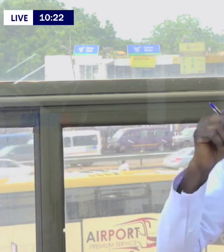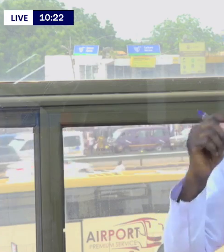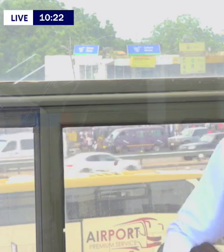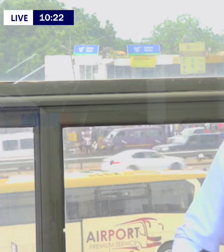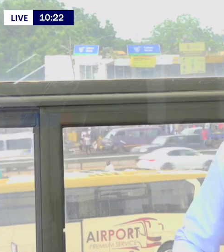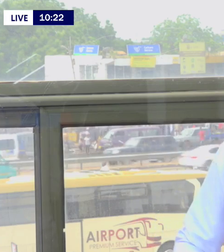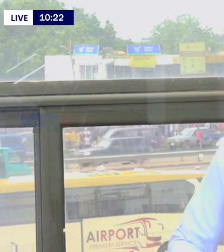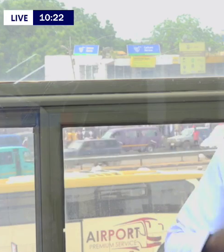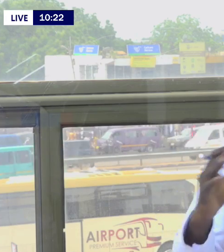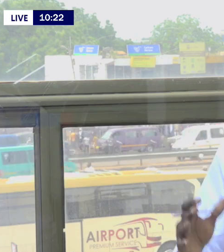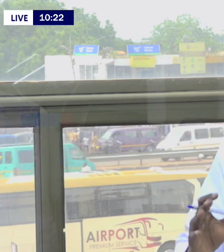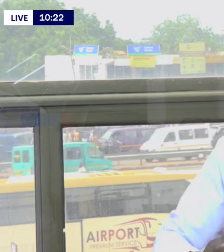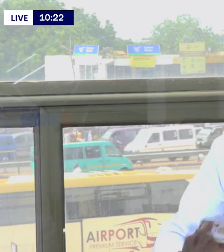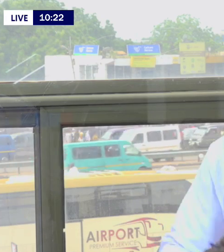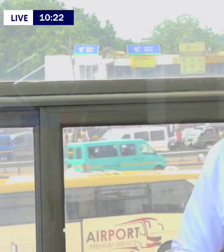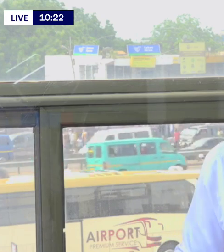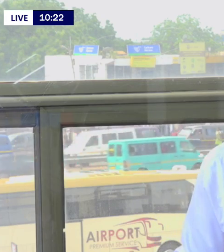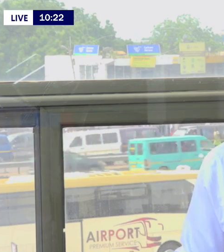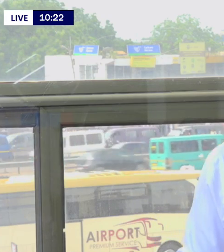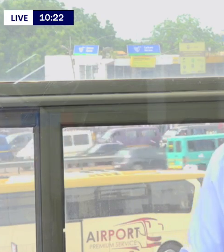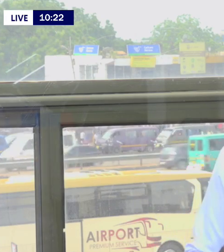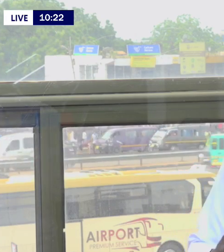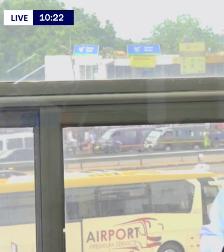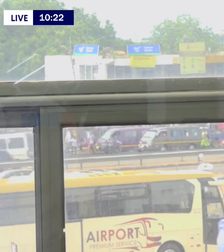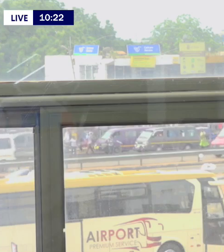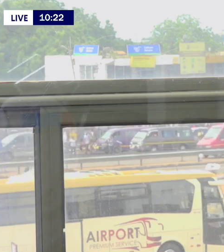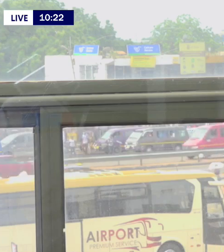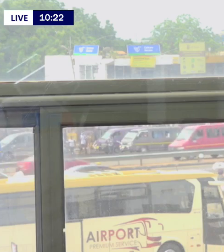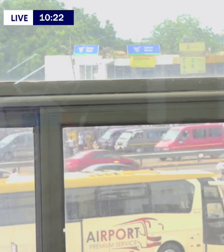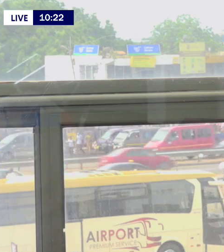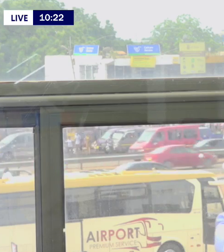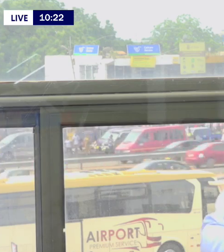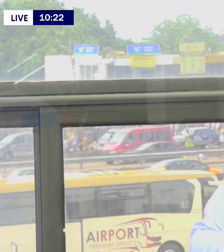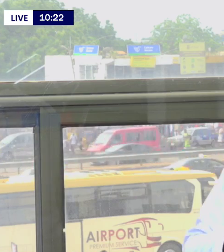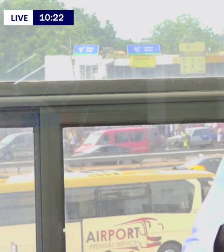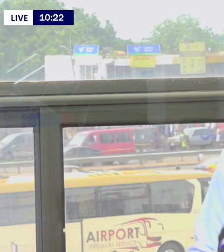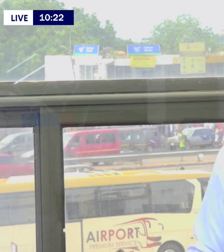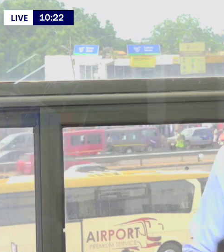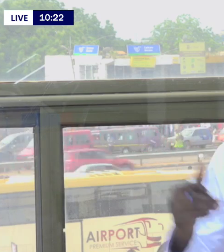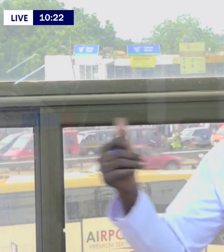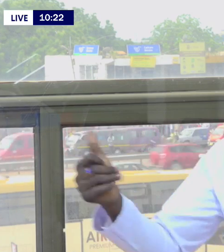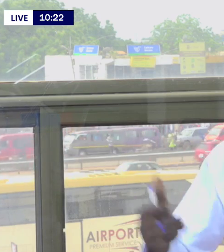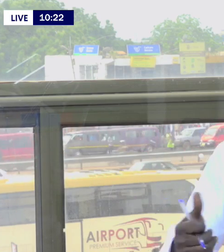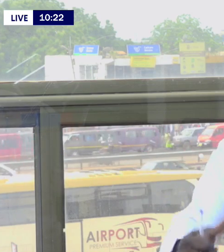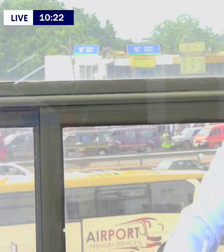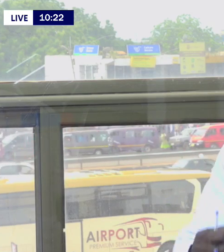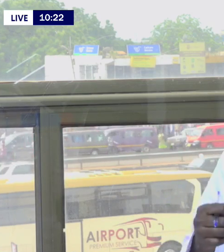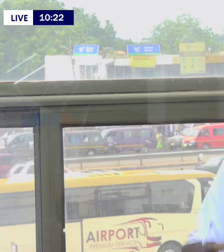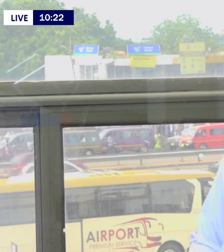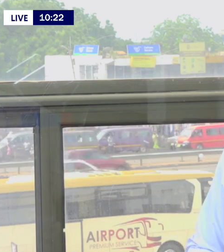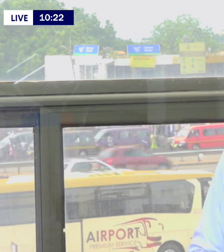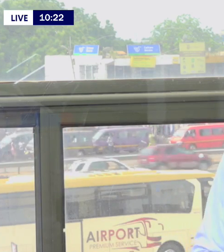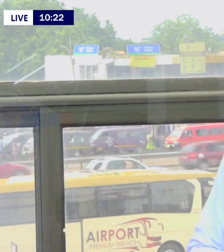e se se register no ye hwe na ye hwe ni ye biom niama bebre wo register ni ma ukaya ye koto